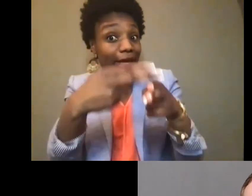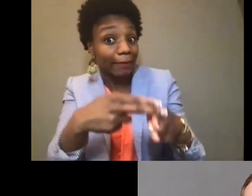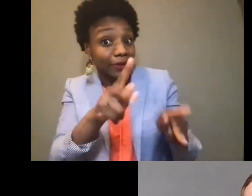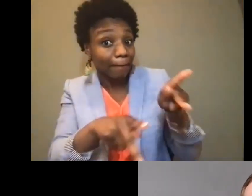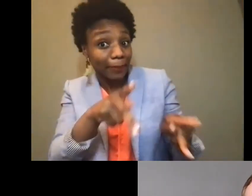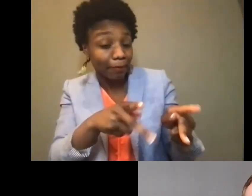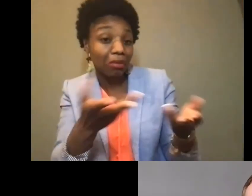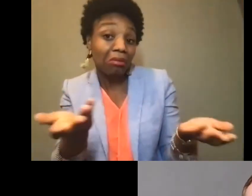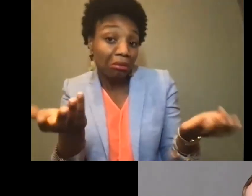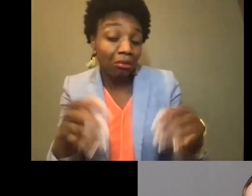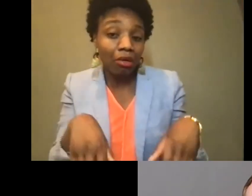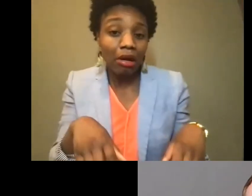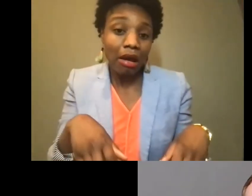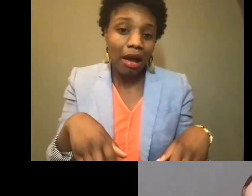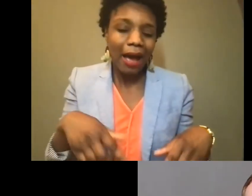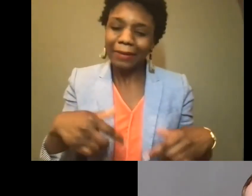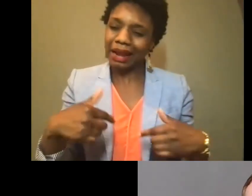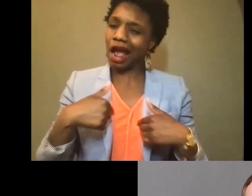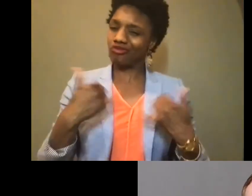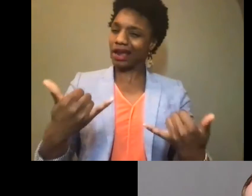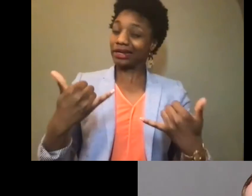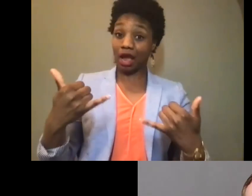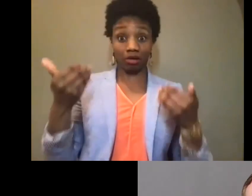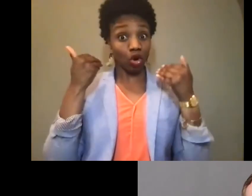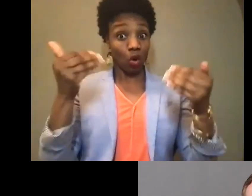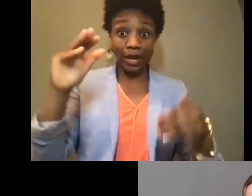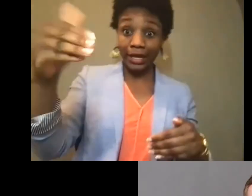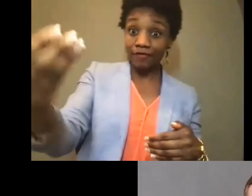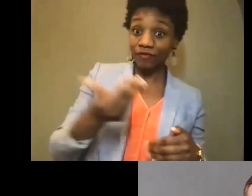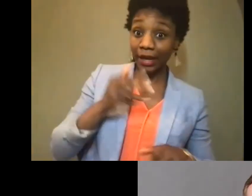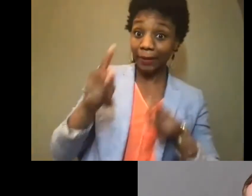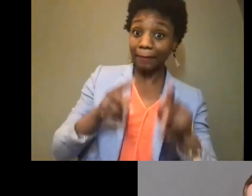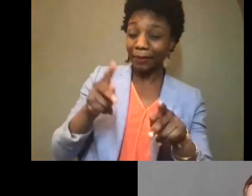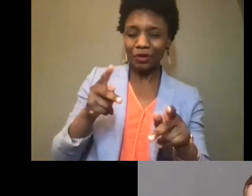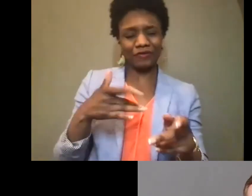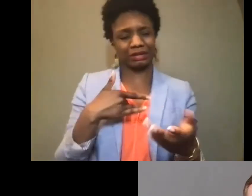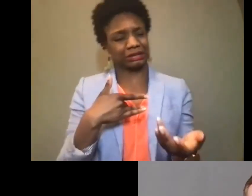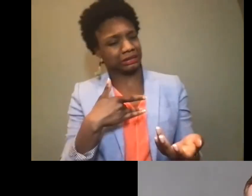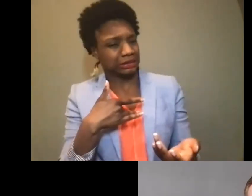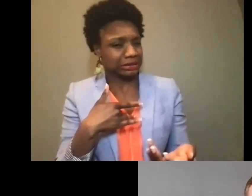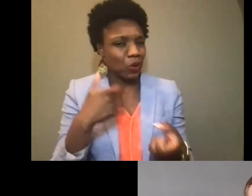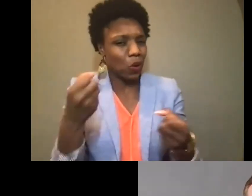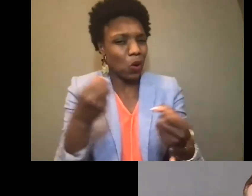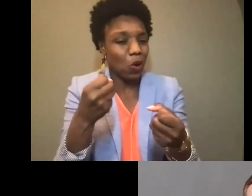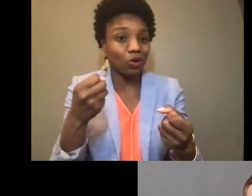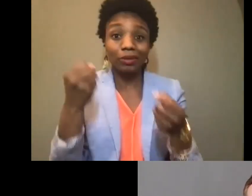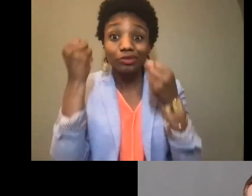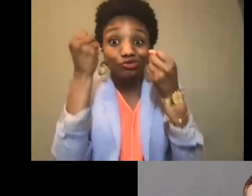I'm a little reluctant to invite people until we know that people are going to drive to the location and they're actually, it's going to